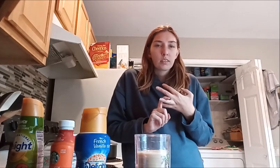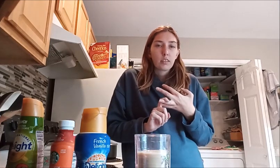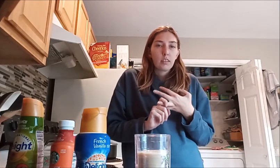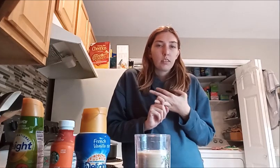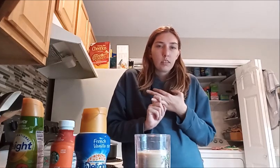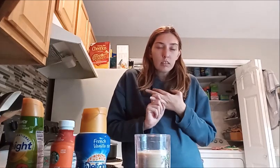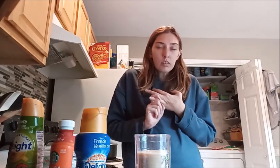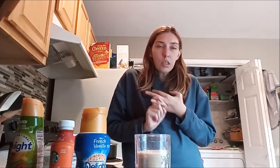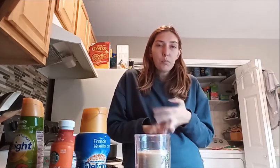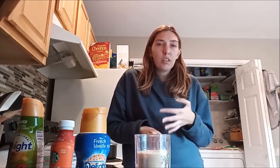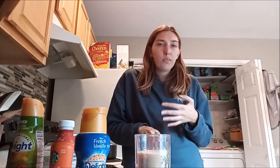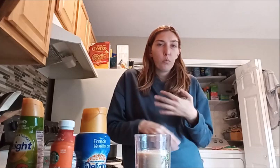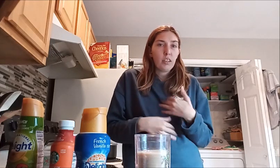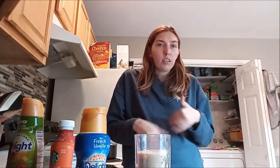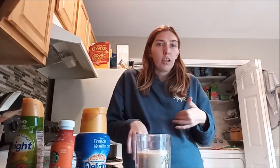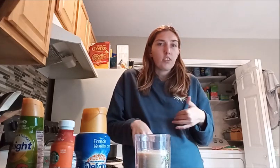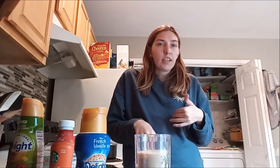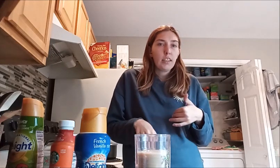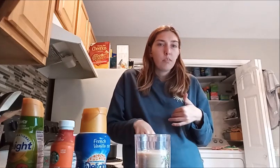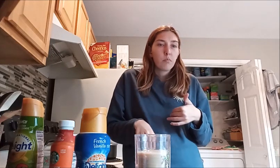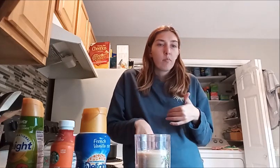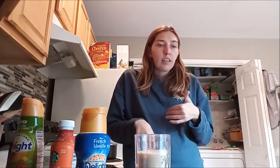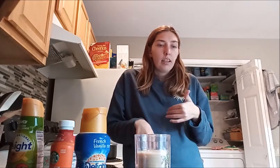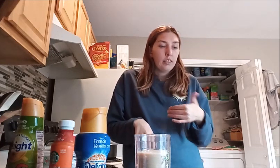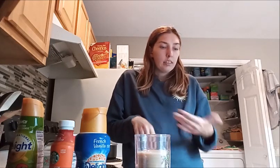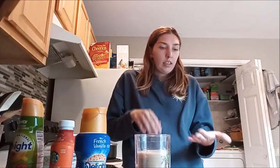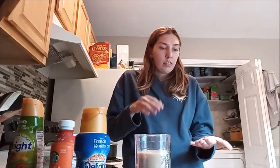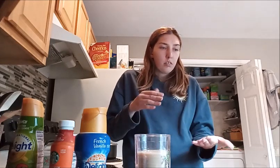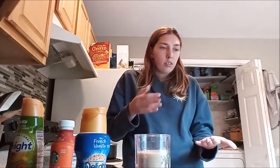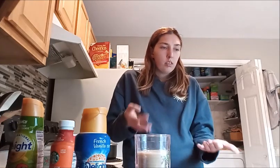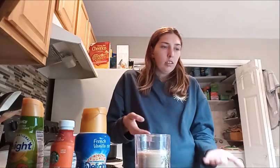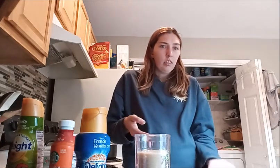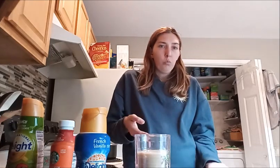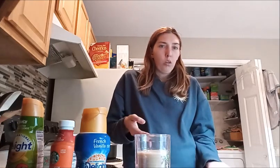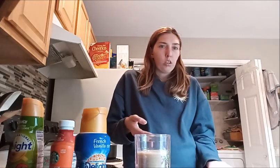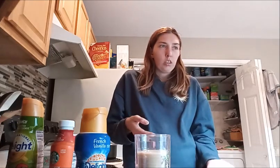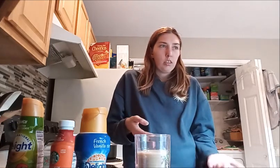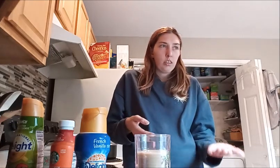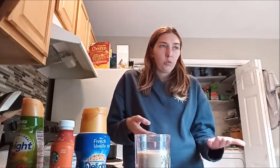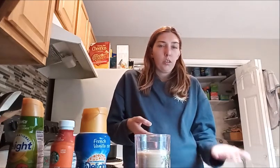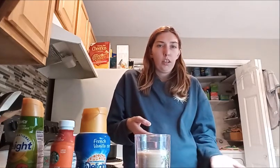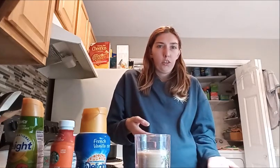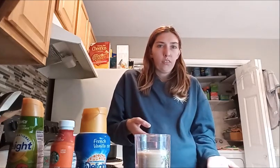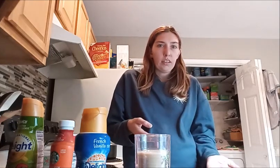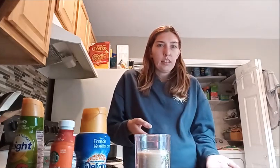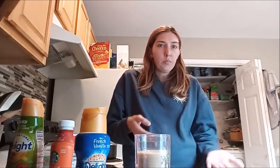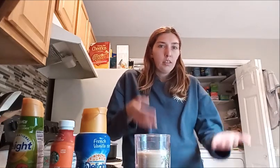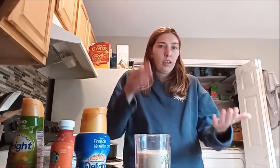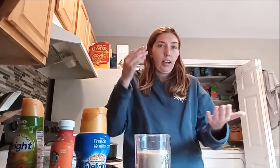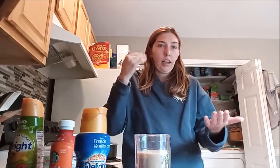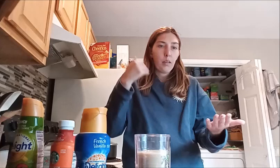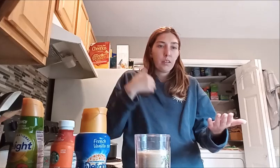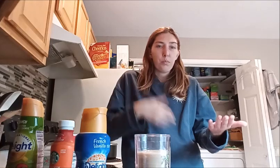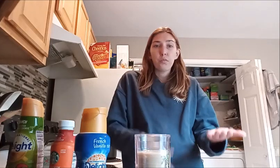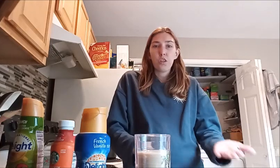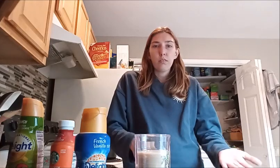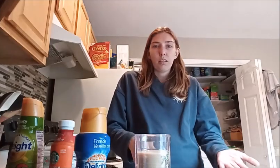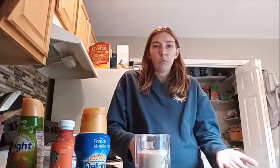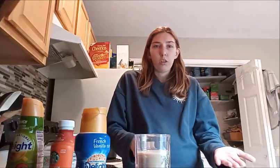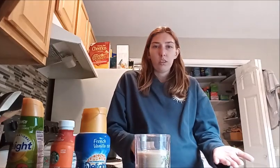But without the life jacket, and let's say the water is like 20 to 30 feet deep, I'm capable of drowning in water like that. Like, yes, I'm a